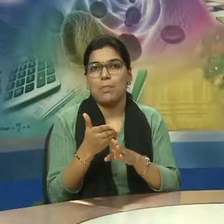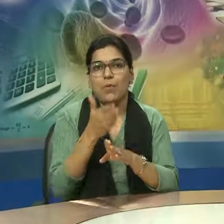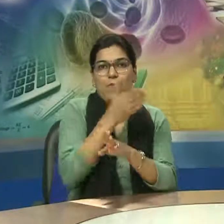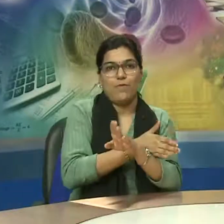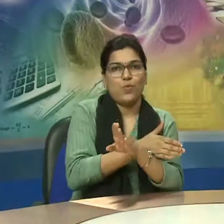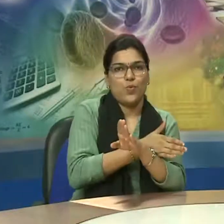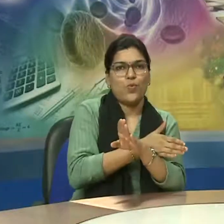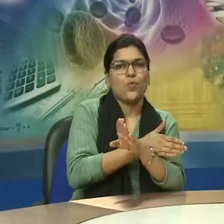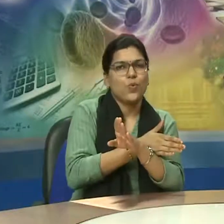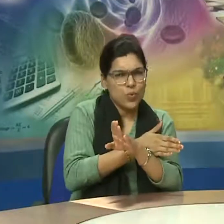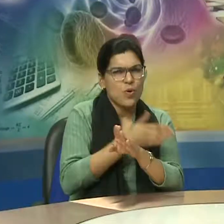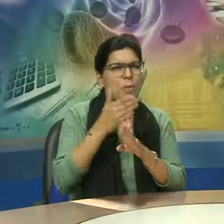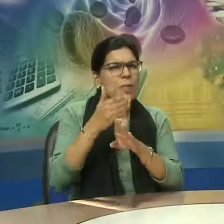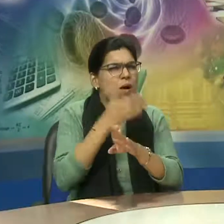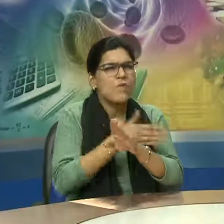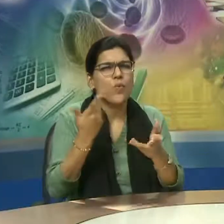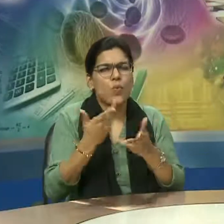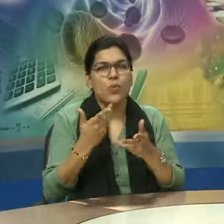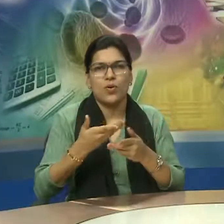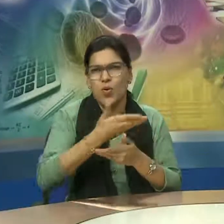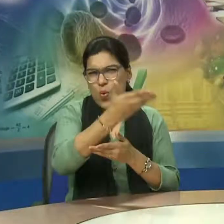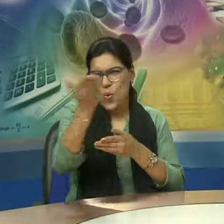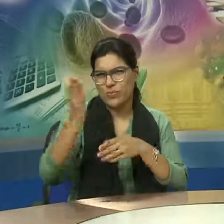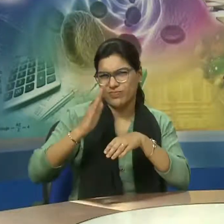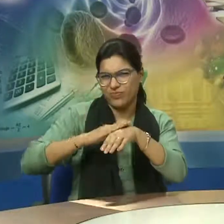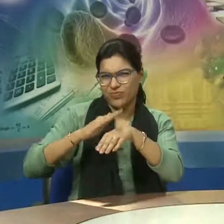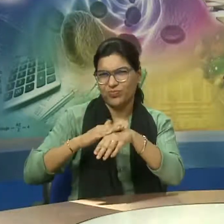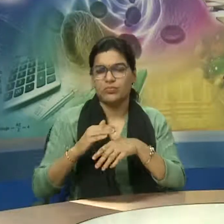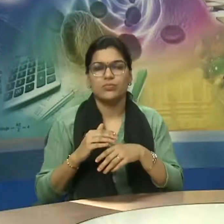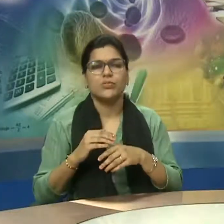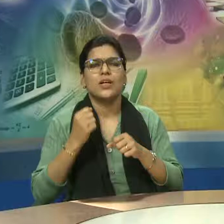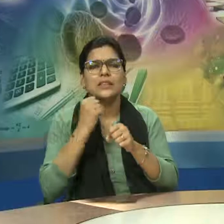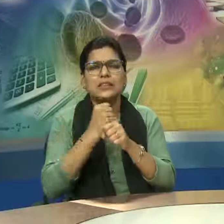is pre, which means before.